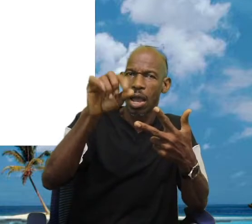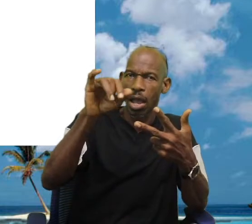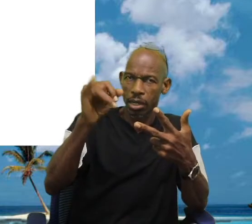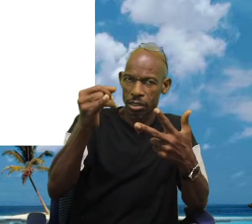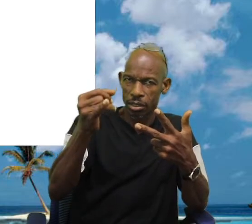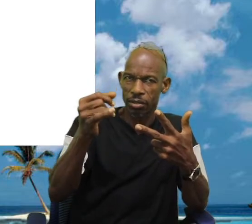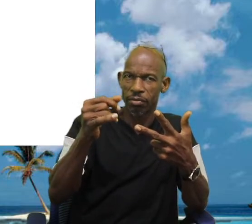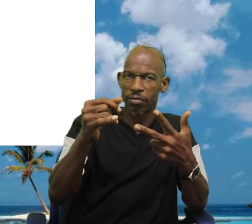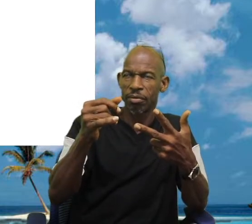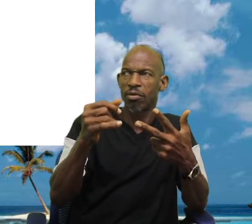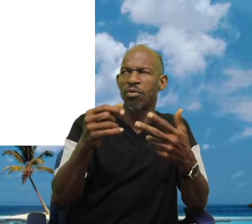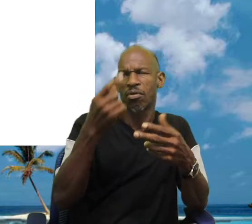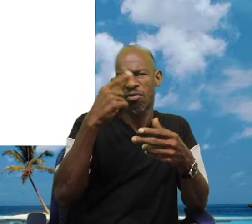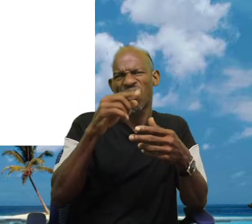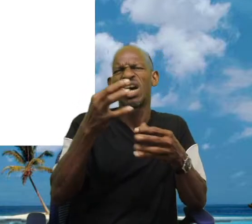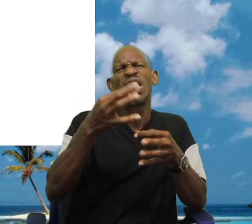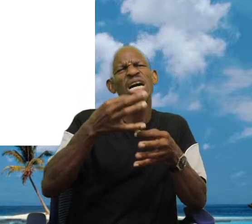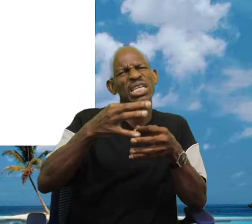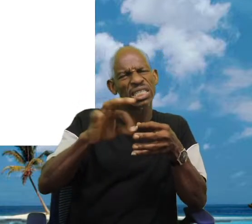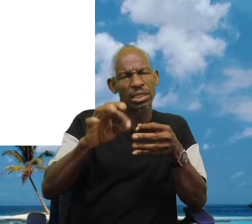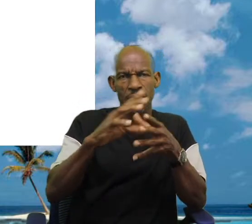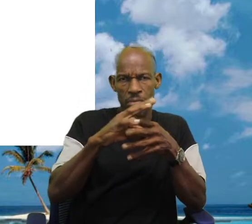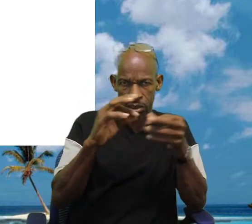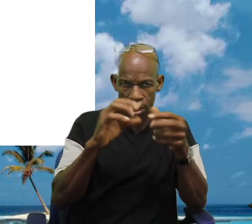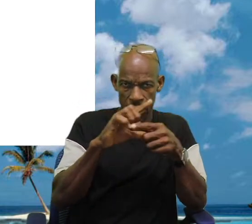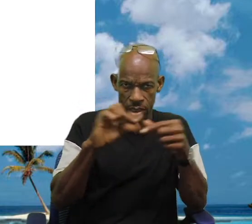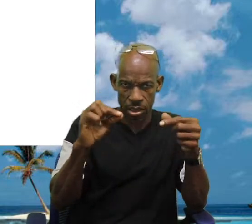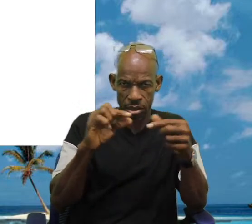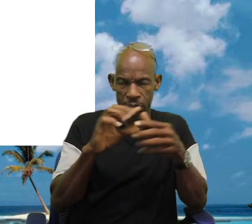plus adjective.